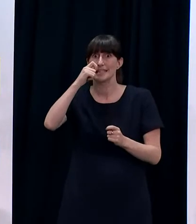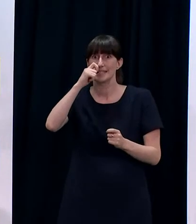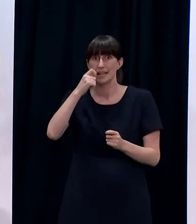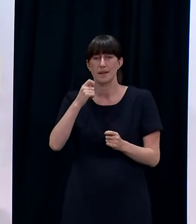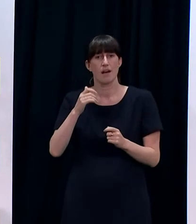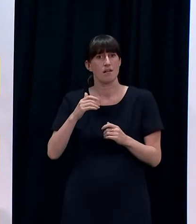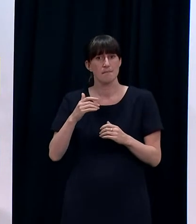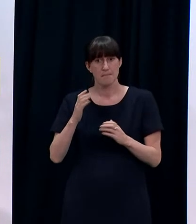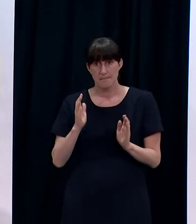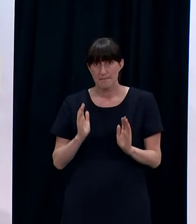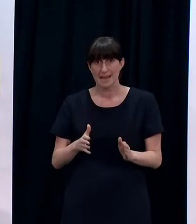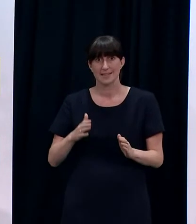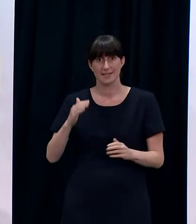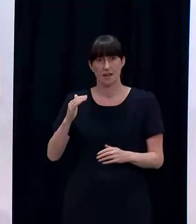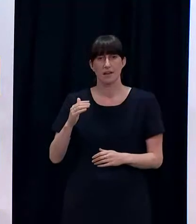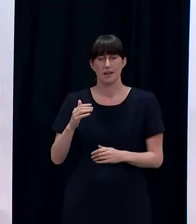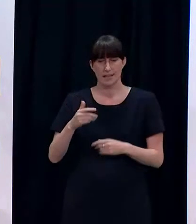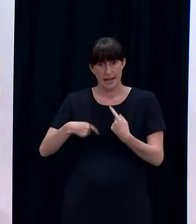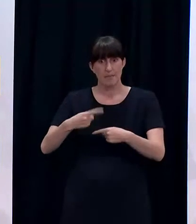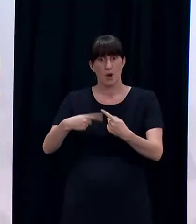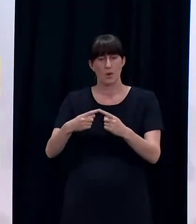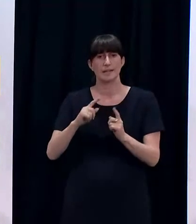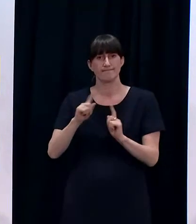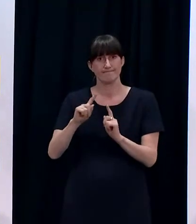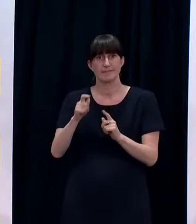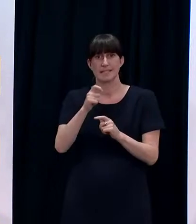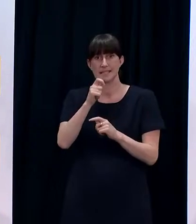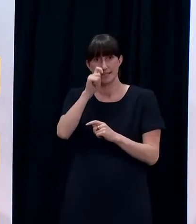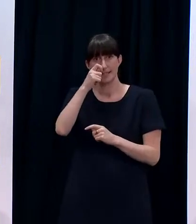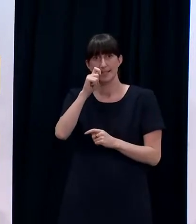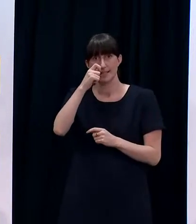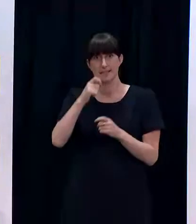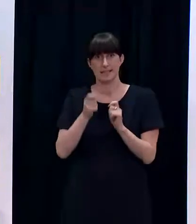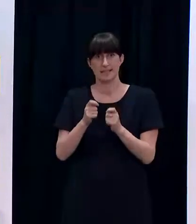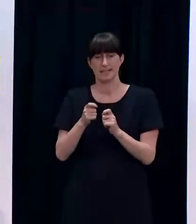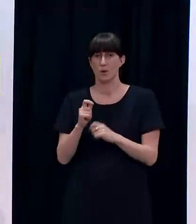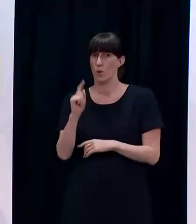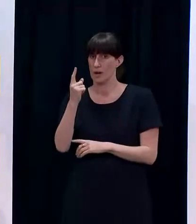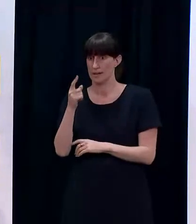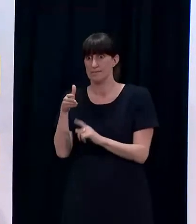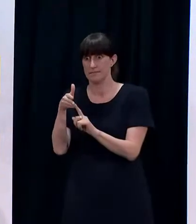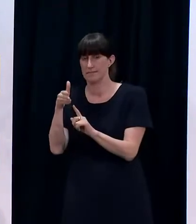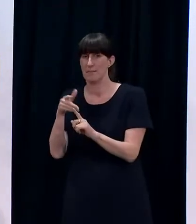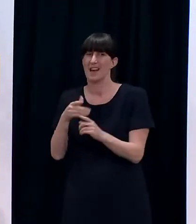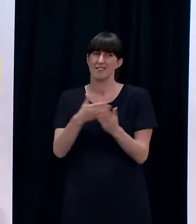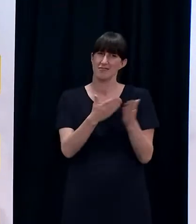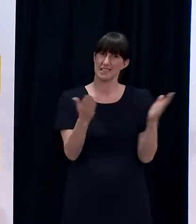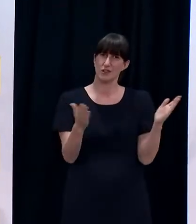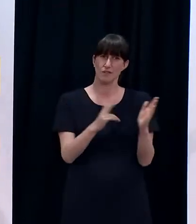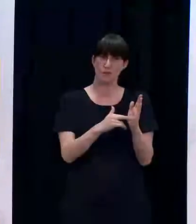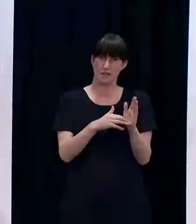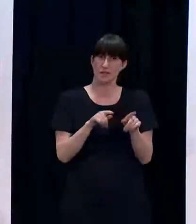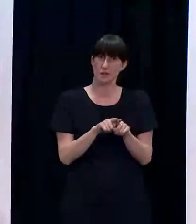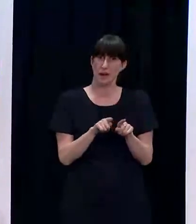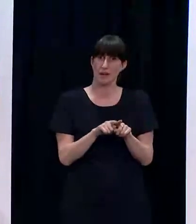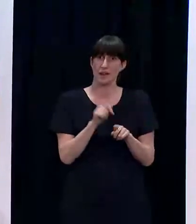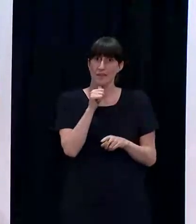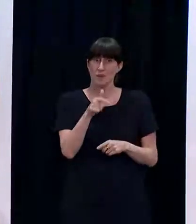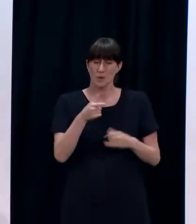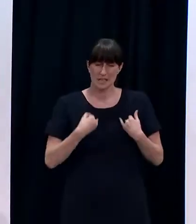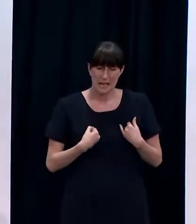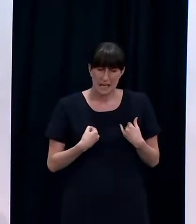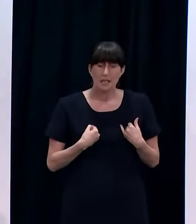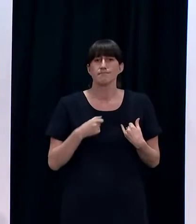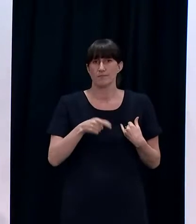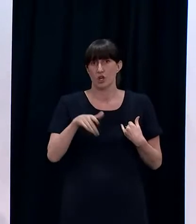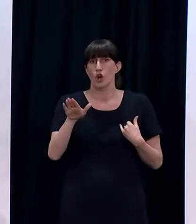up, especially those in the Auckland area, but also around New Zealand. If you do have symptoms, please get a test. If you are